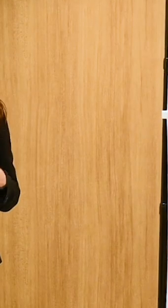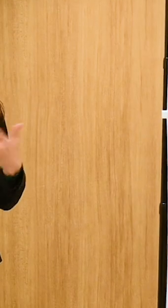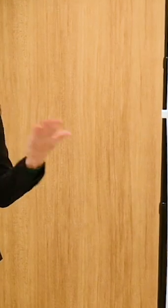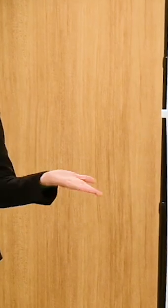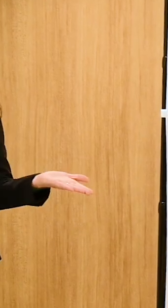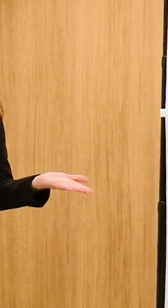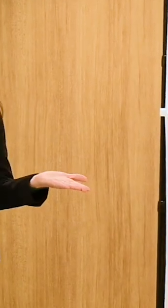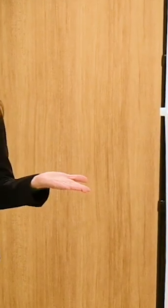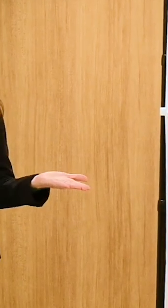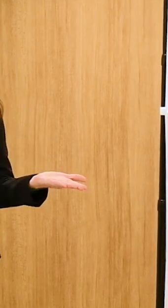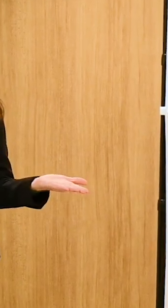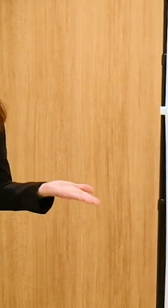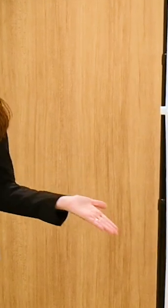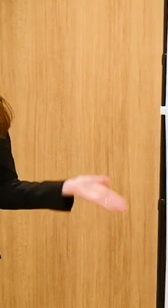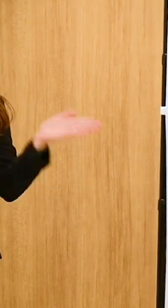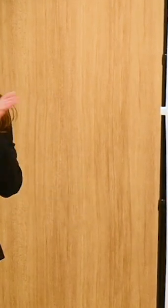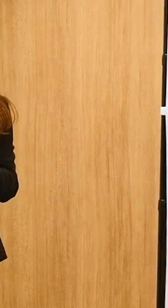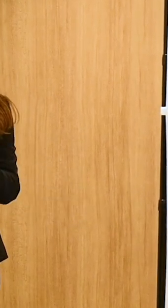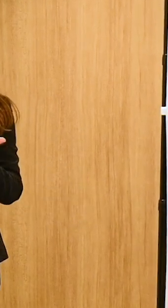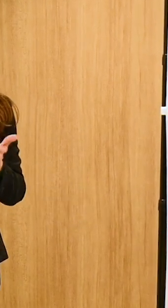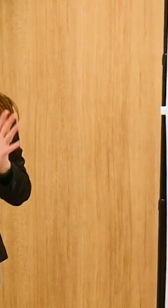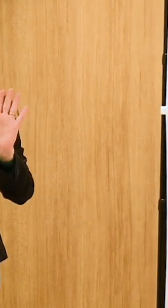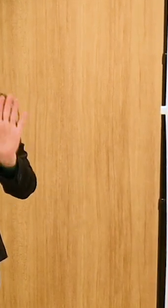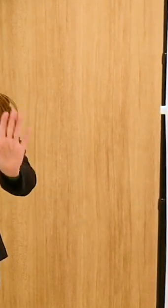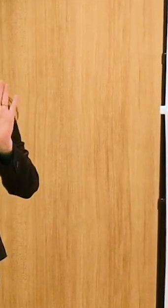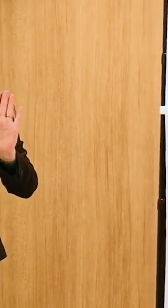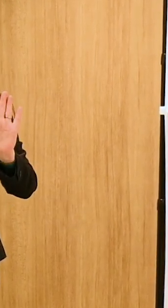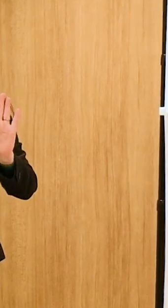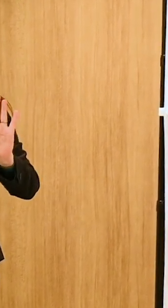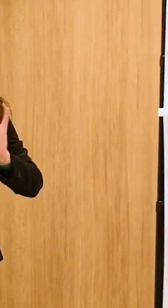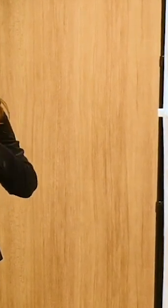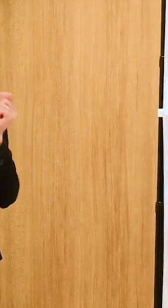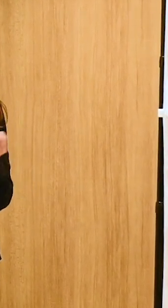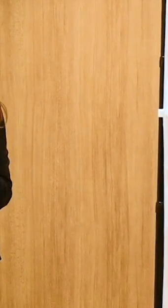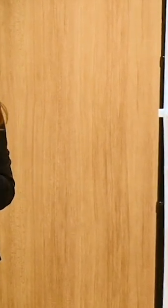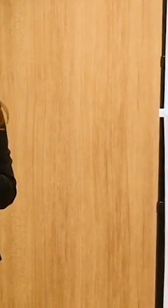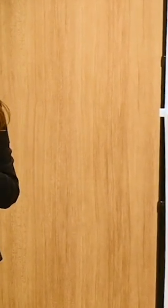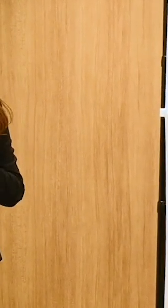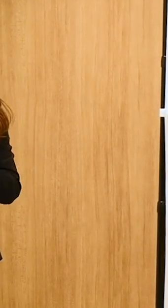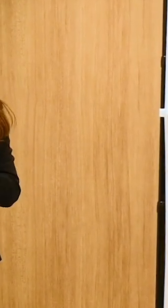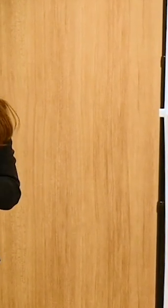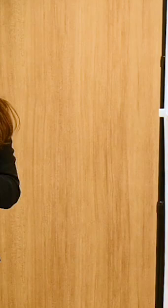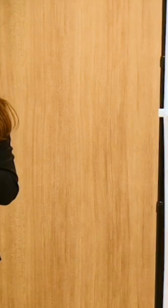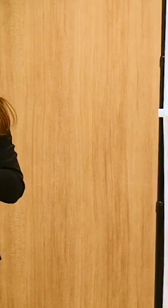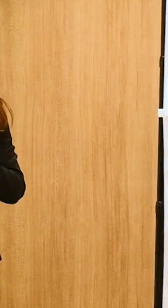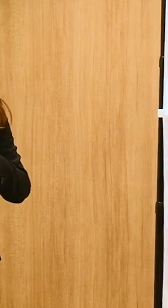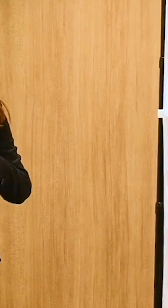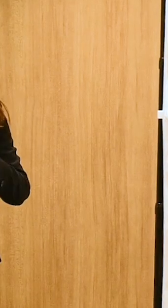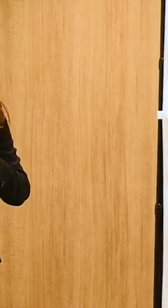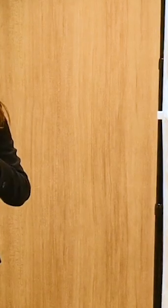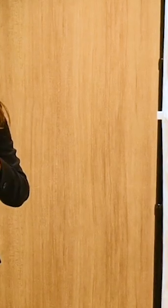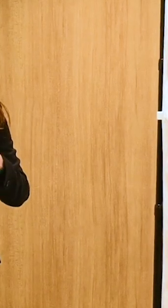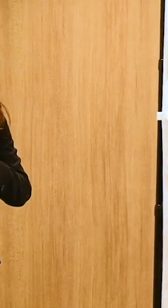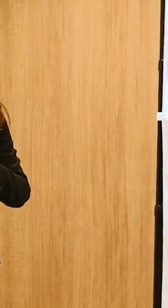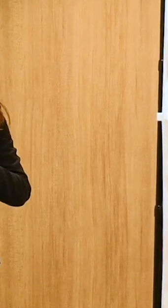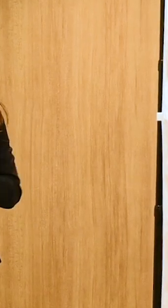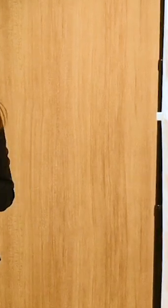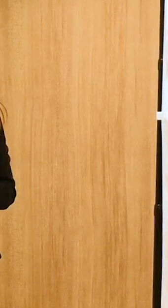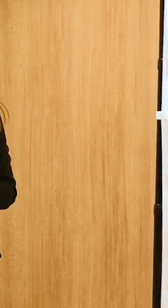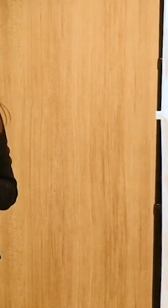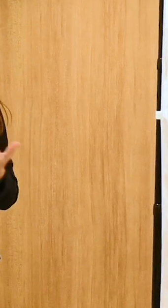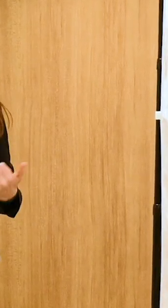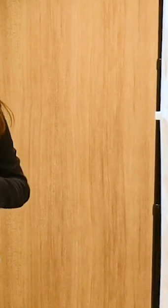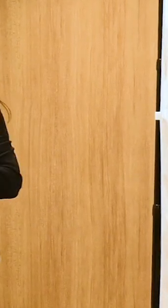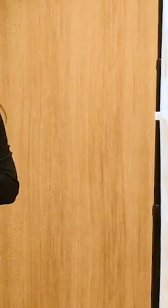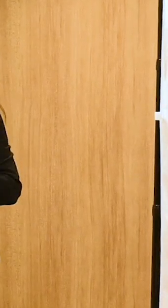and her illustrious team who have helped put all this effort into getting this day together. So thank you so much for that. And I do want to thank